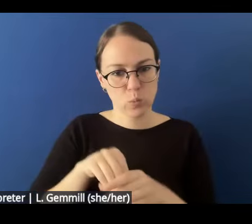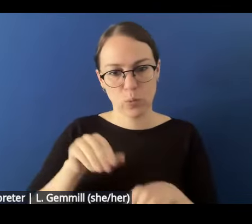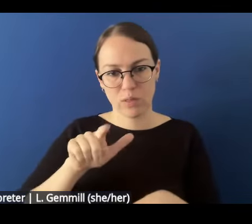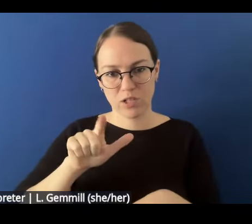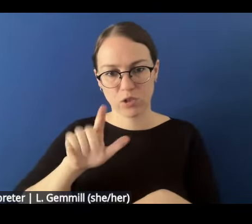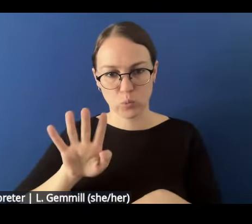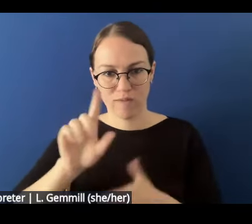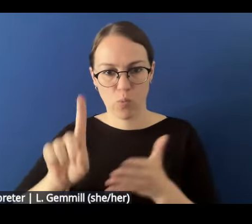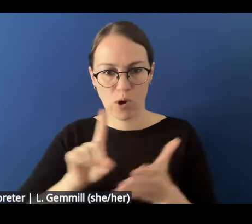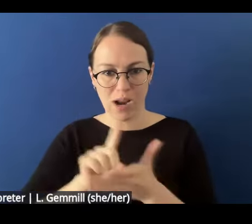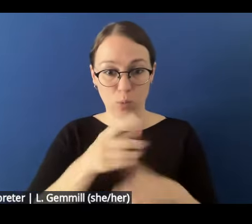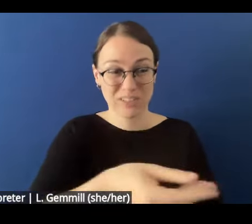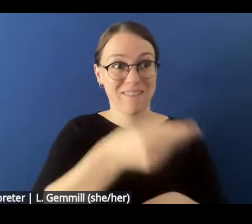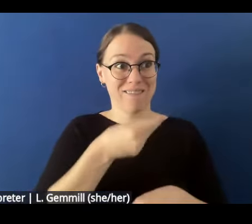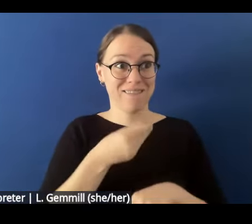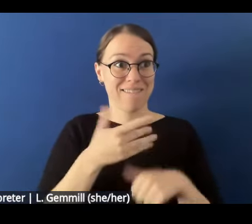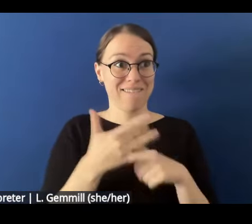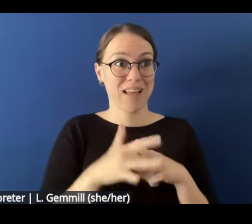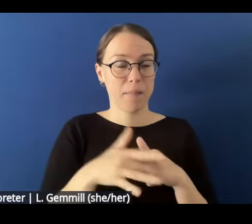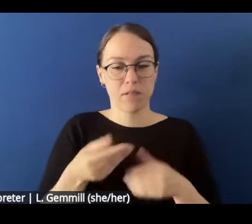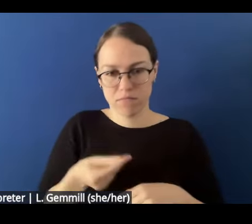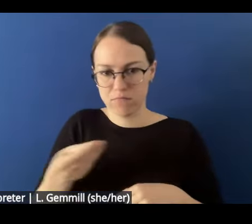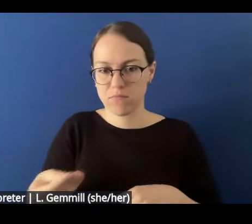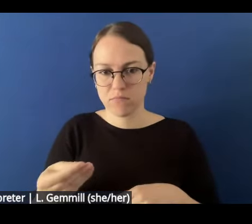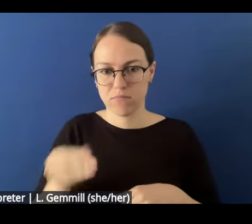to us. For sampled candidates,